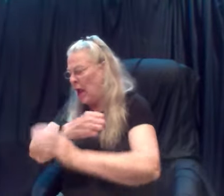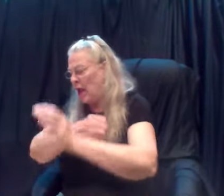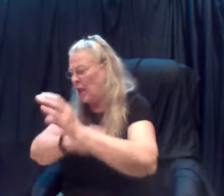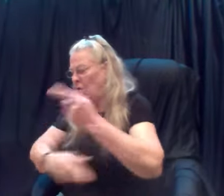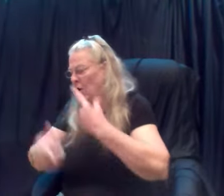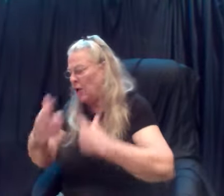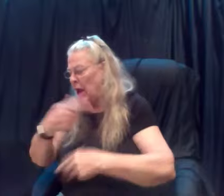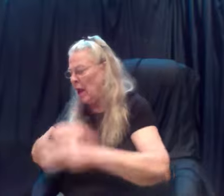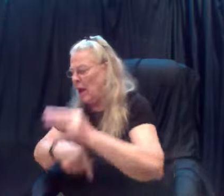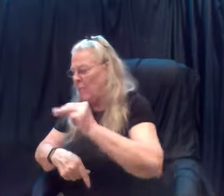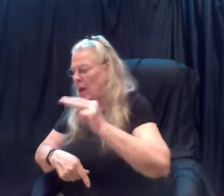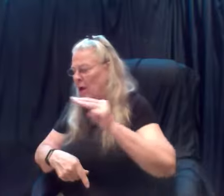dawn came Mary